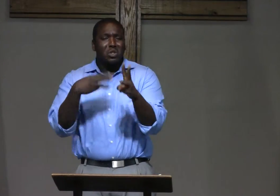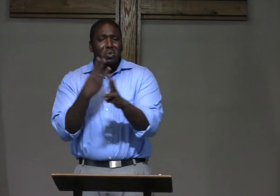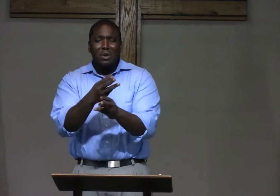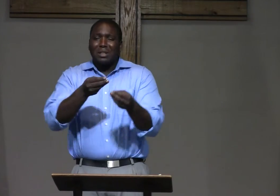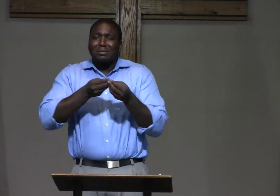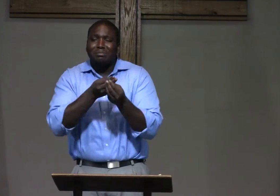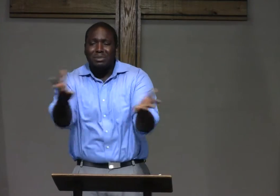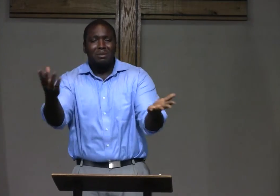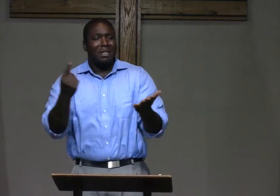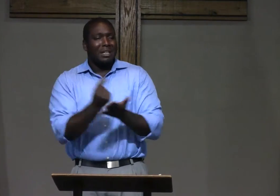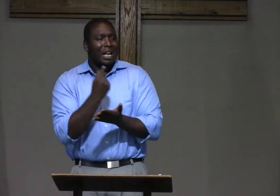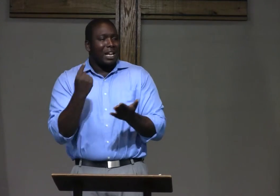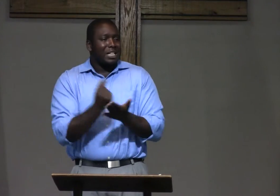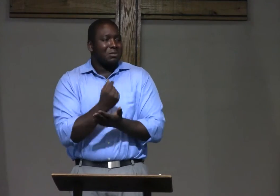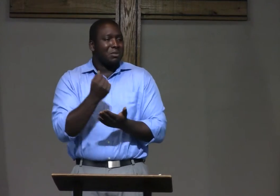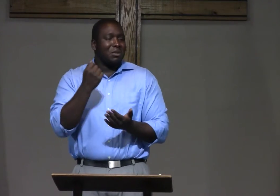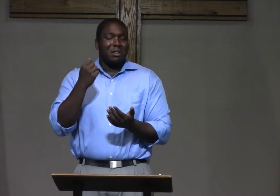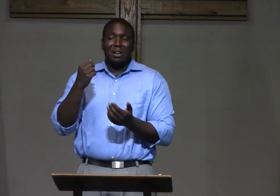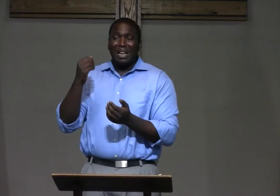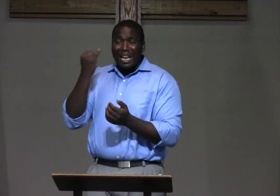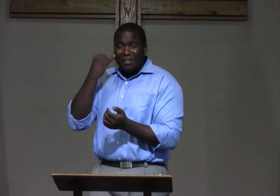with the lost. We need to go in the world and share the gospel.